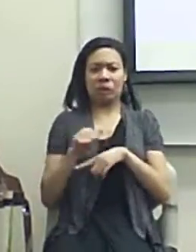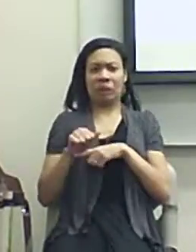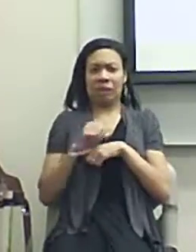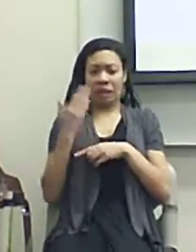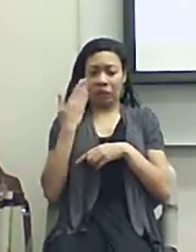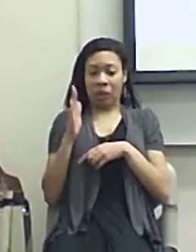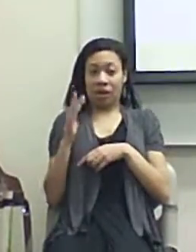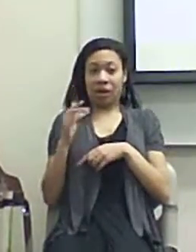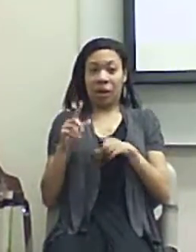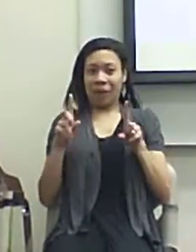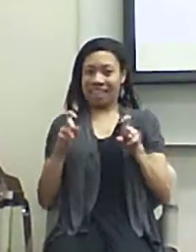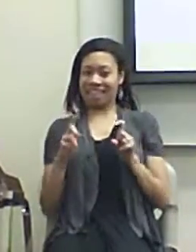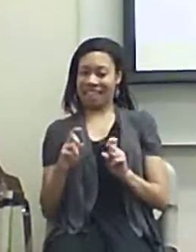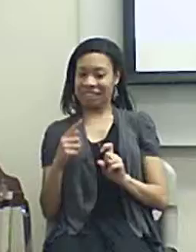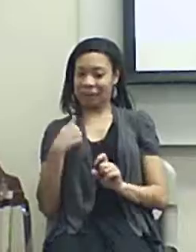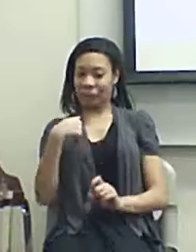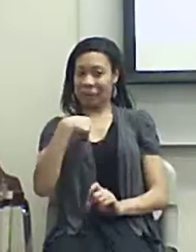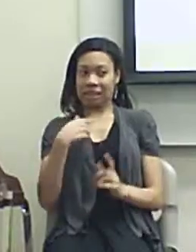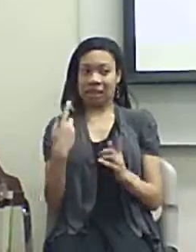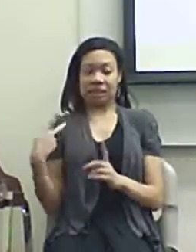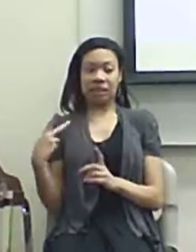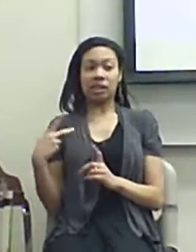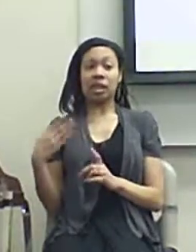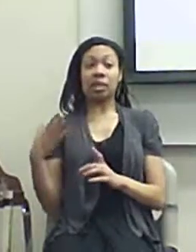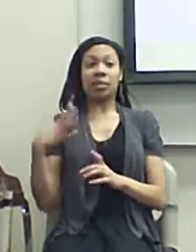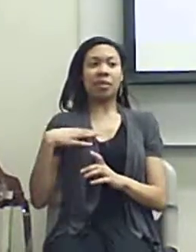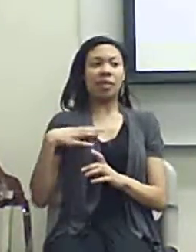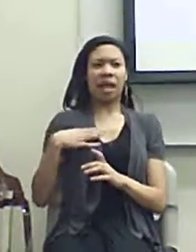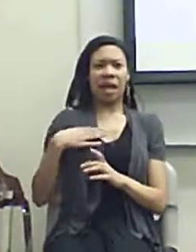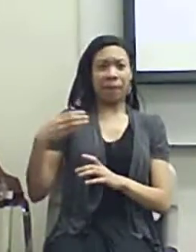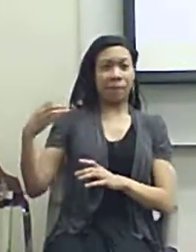guinea pigs here already. One of them is my boss, so I really can't screw it up.